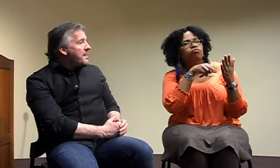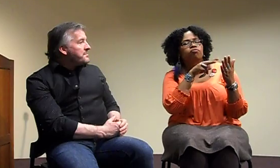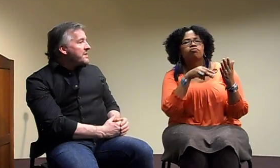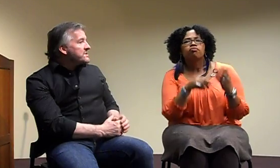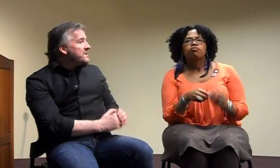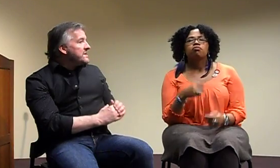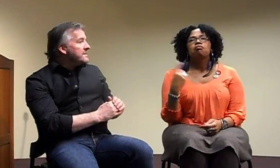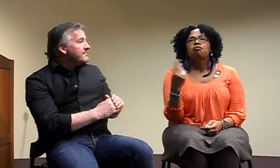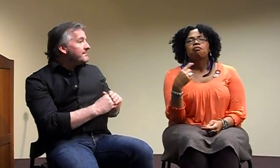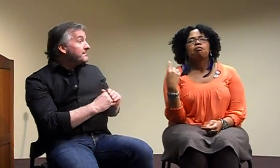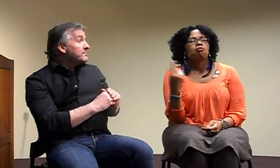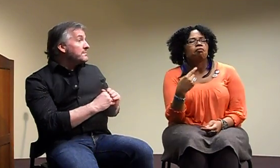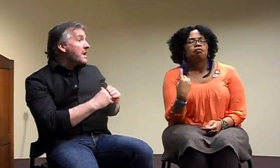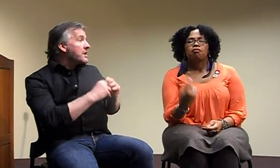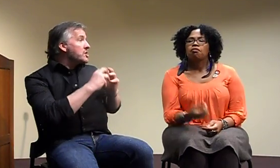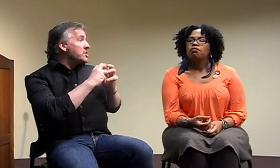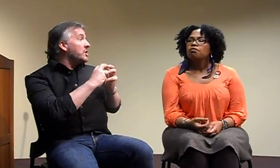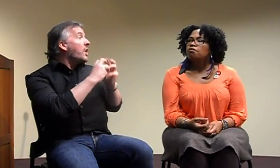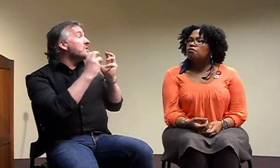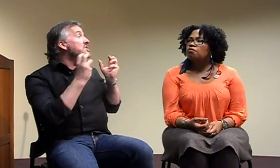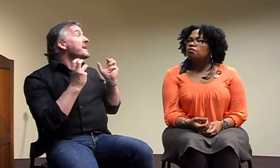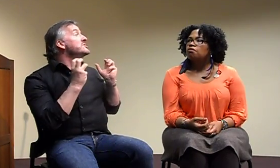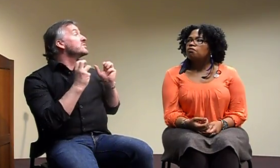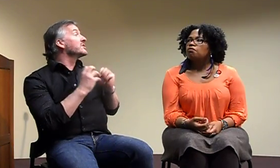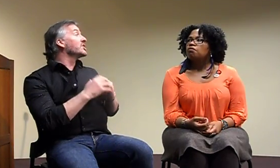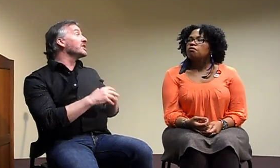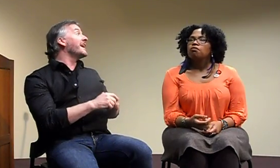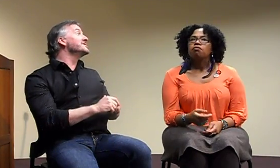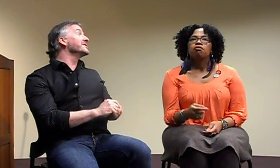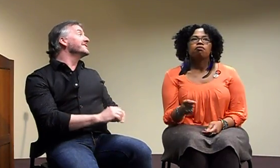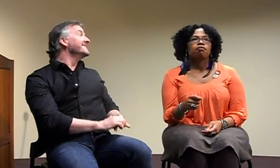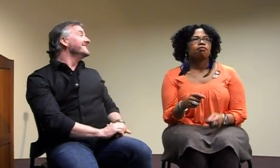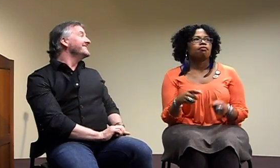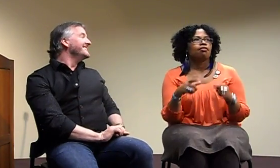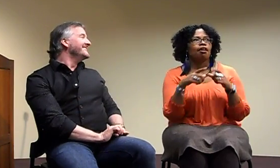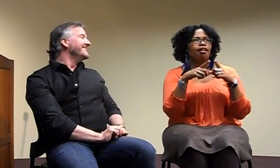about the Large Hadron Collider.